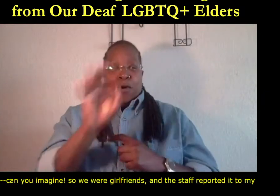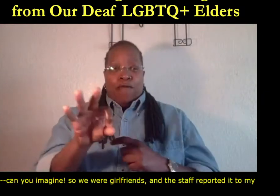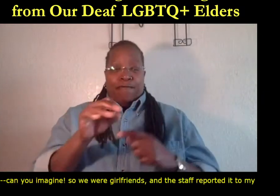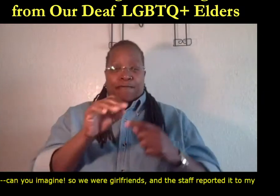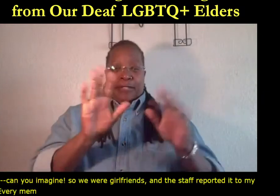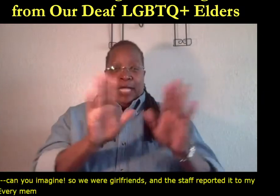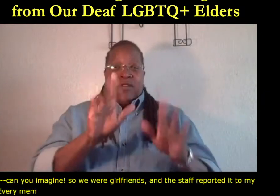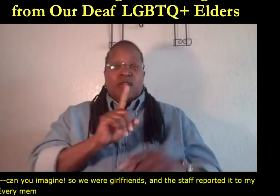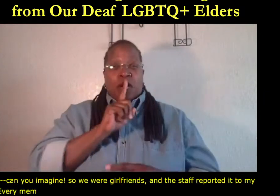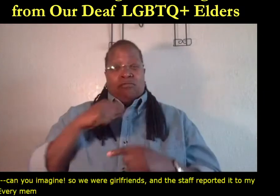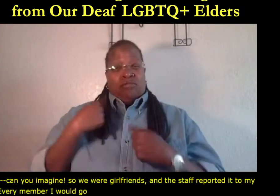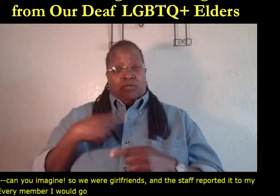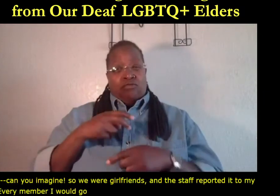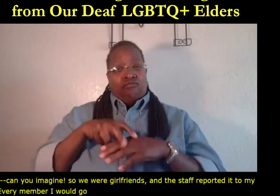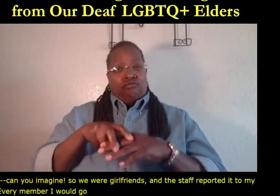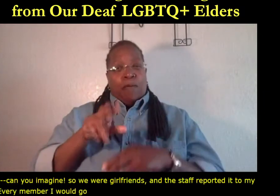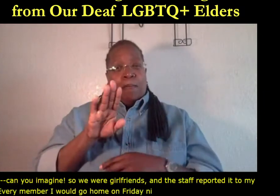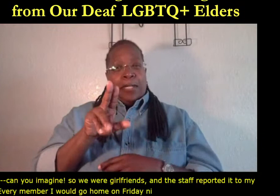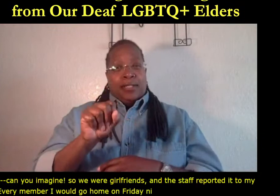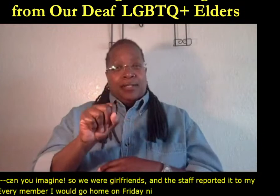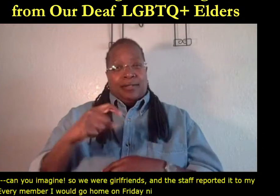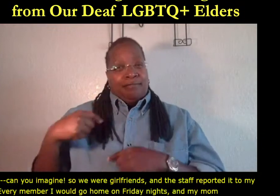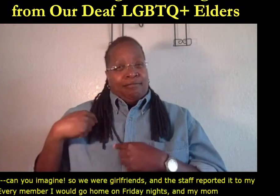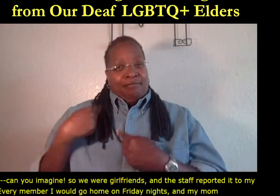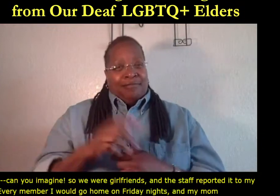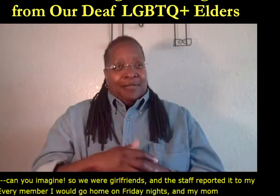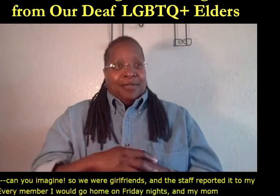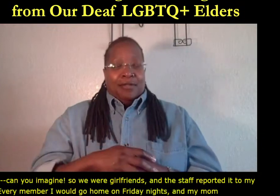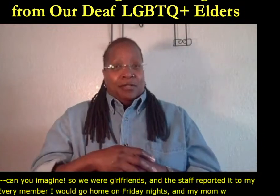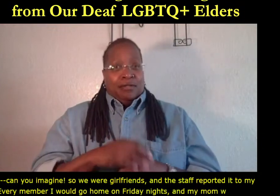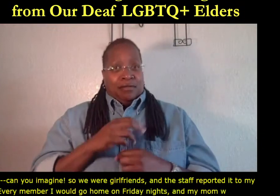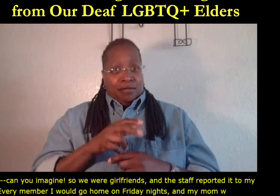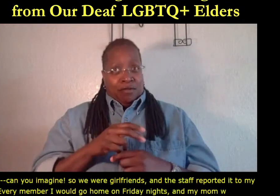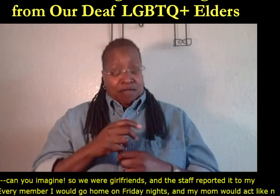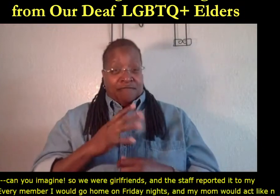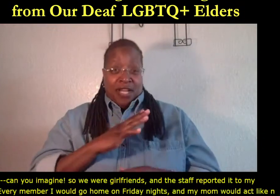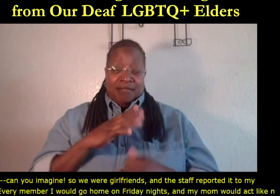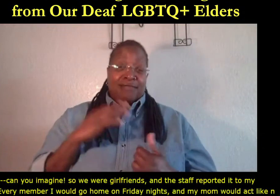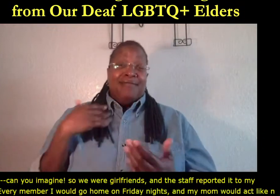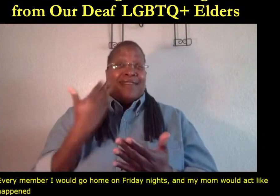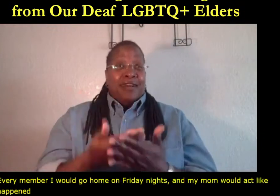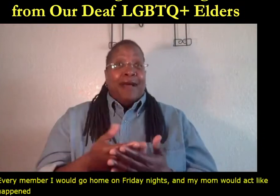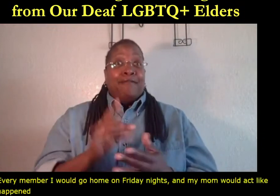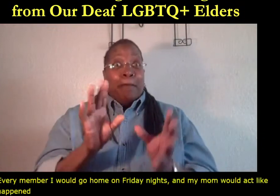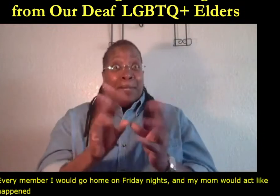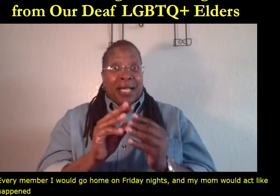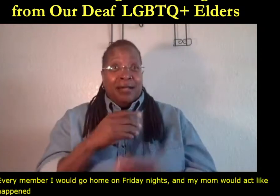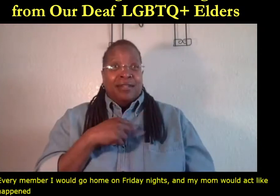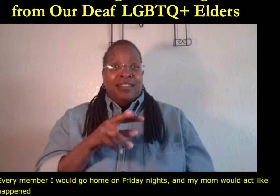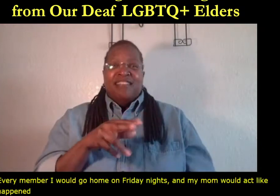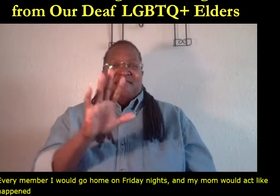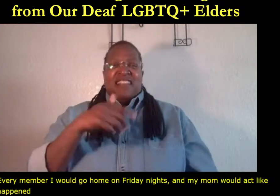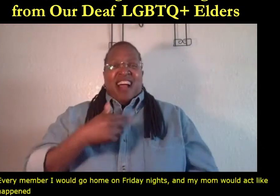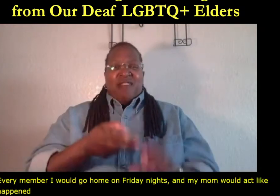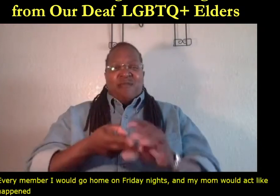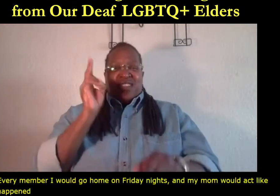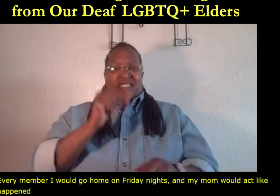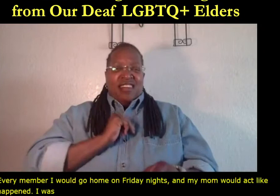night my mother said i'm going to drop you off sunday uh i had already i had been riding the bus but my mom said we were going to